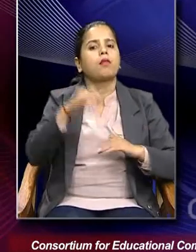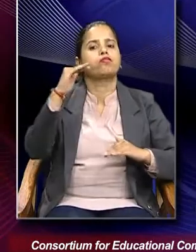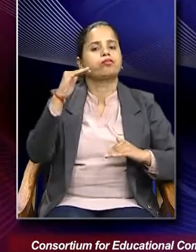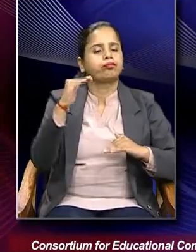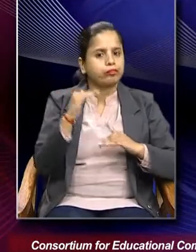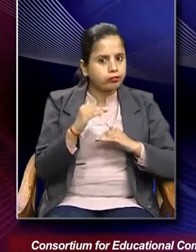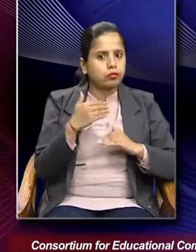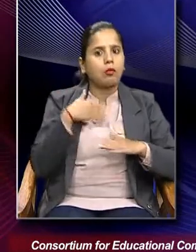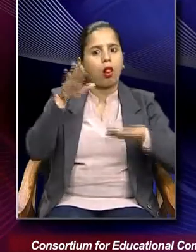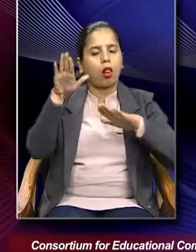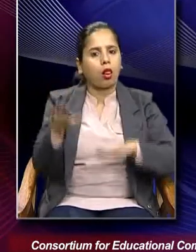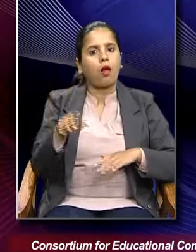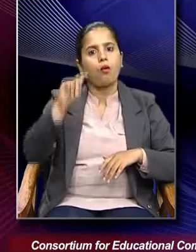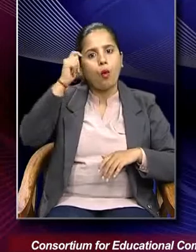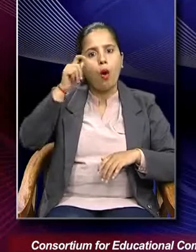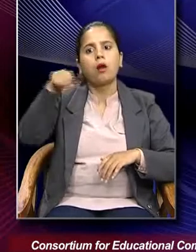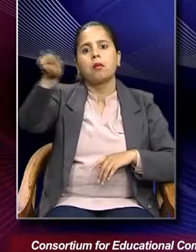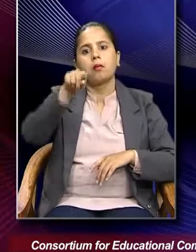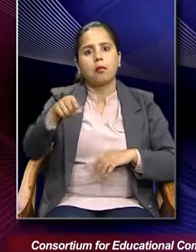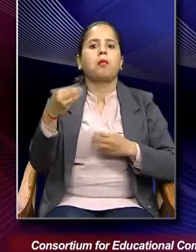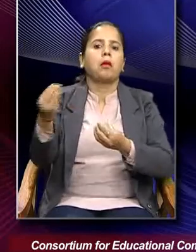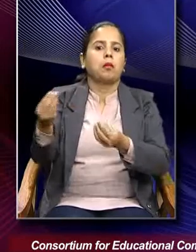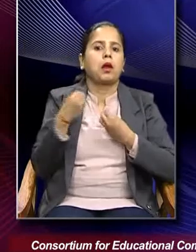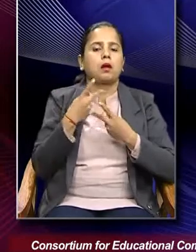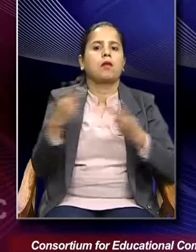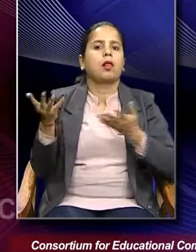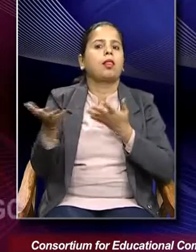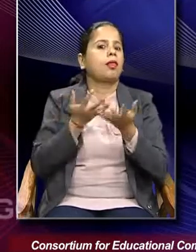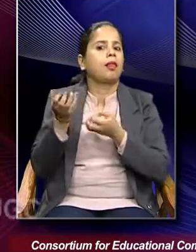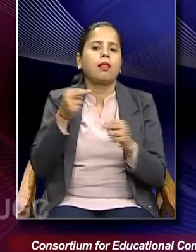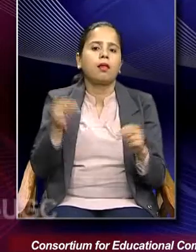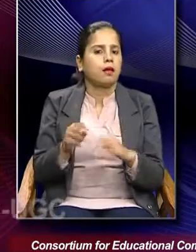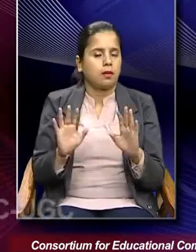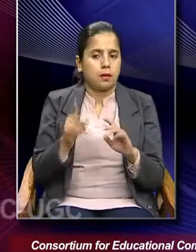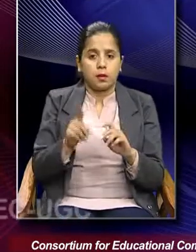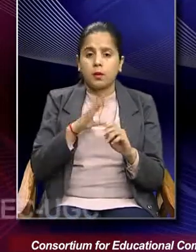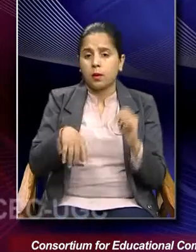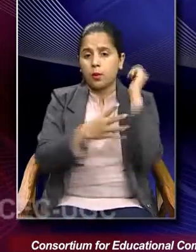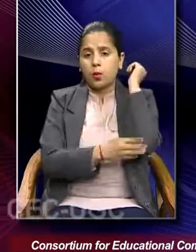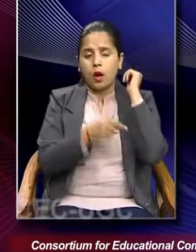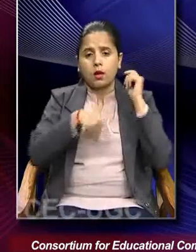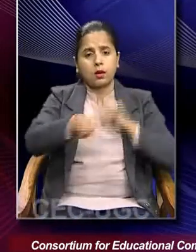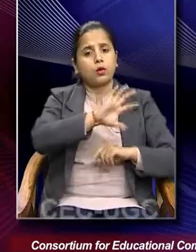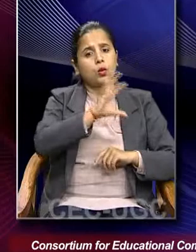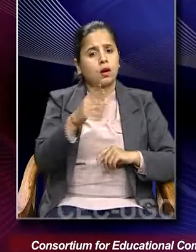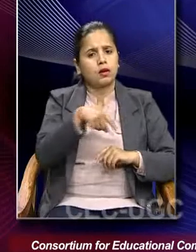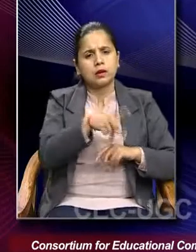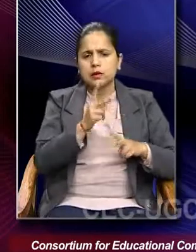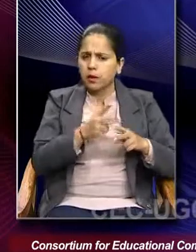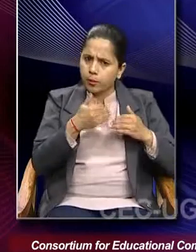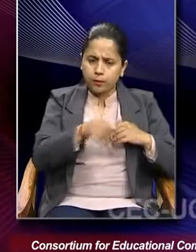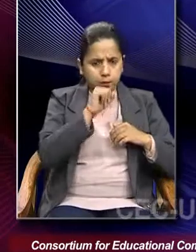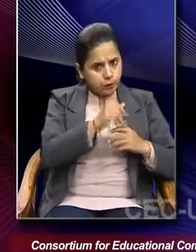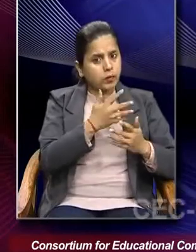their dependency on other states. The poorer countries, he argued, the poorer countries would still sell their